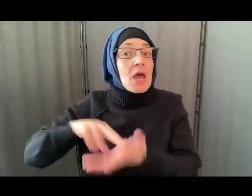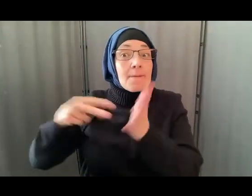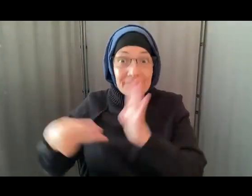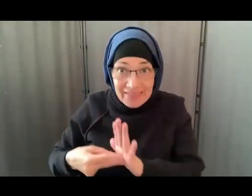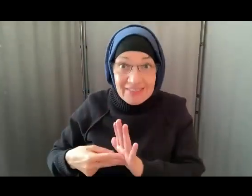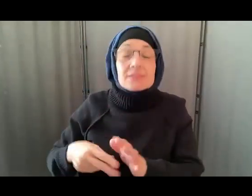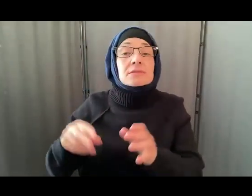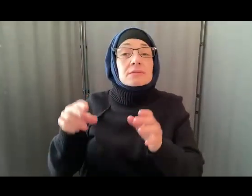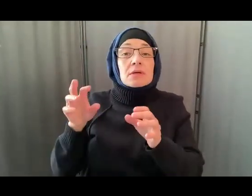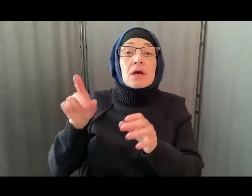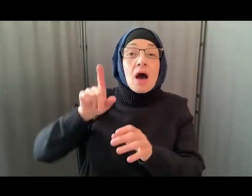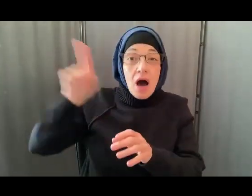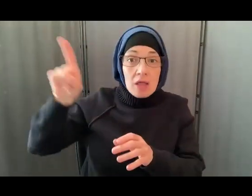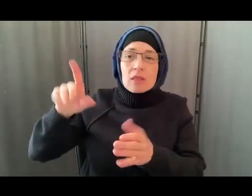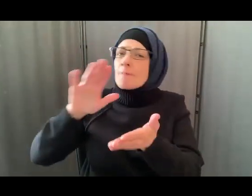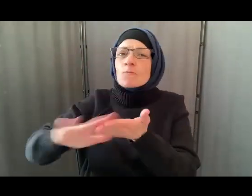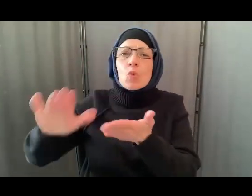future.